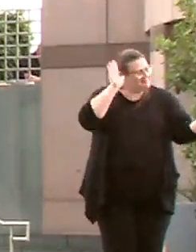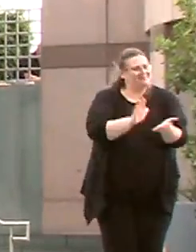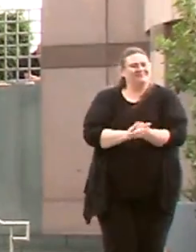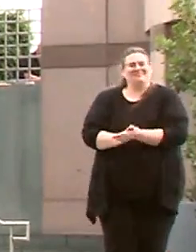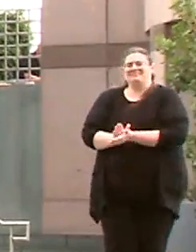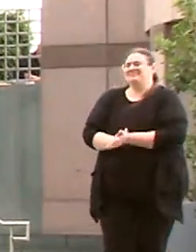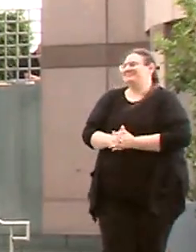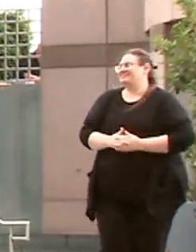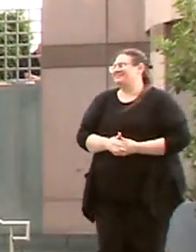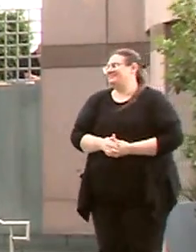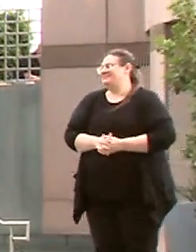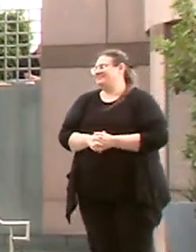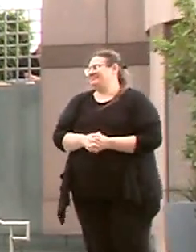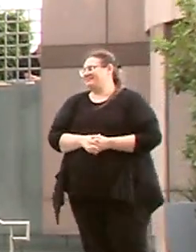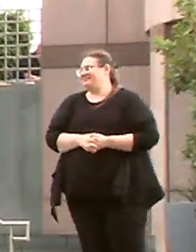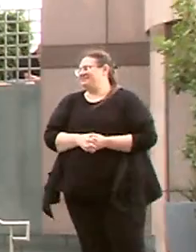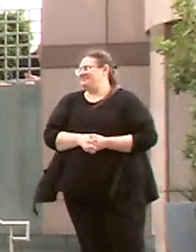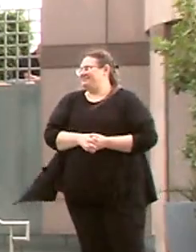panelists.